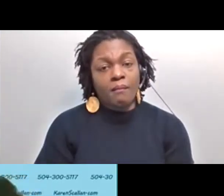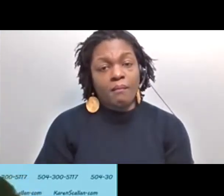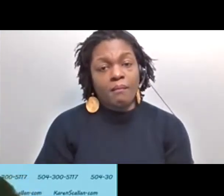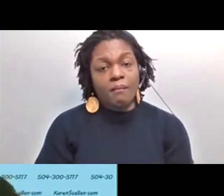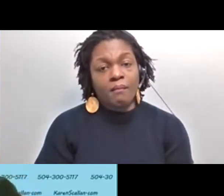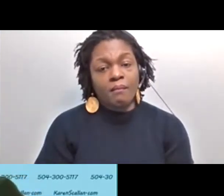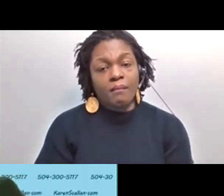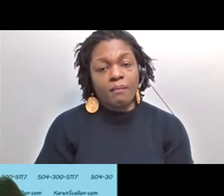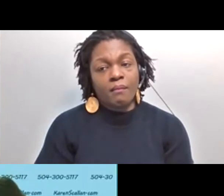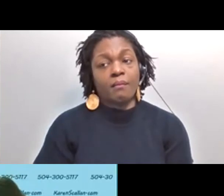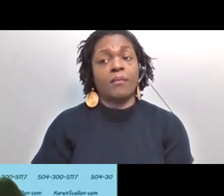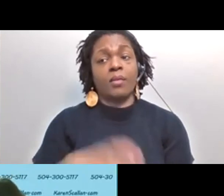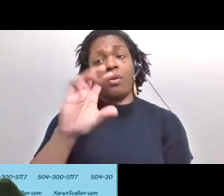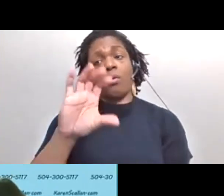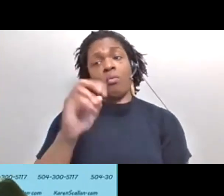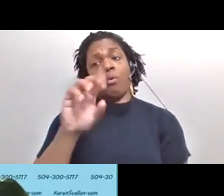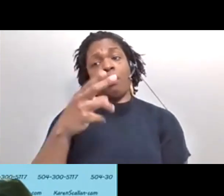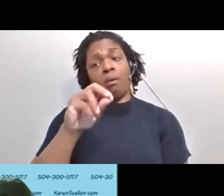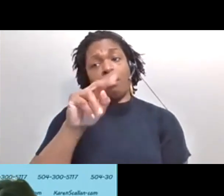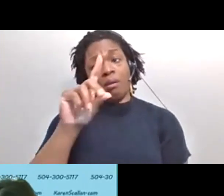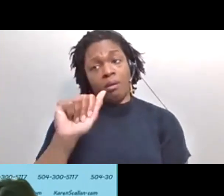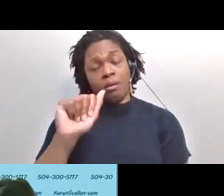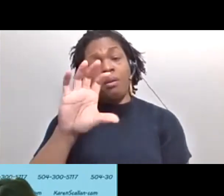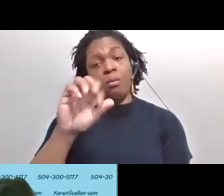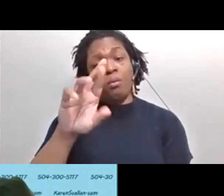Karonda Corley has her hand raised.